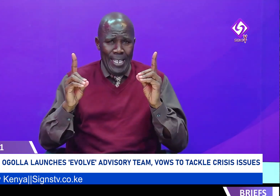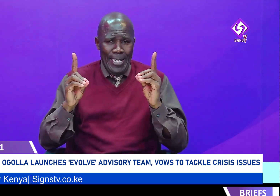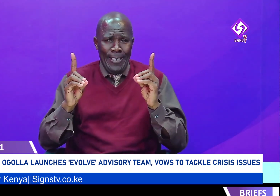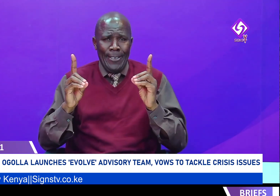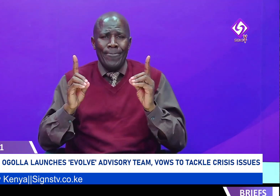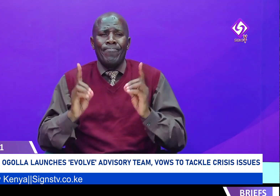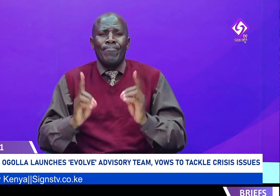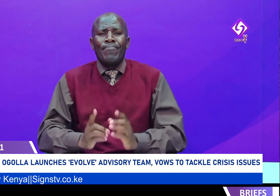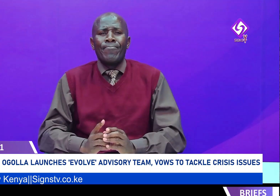the discrepancies